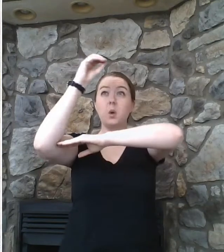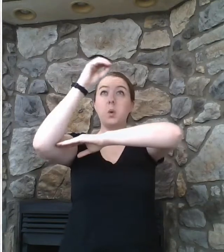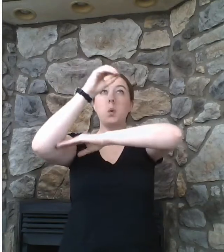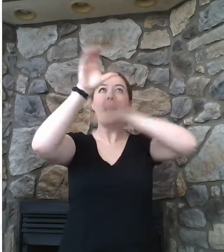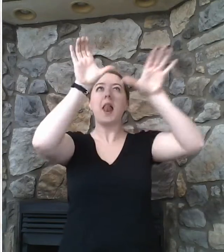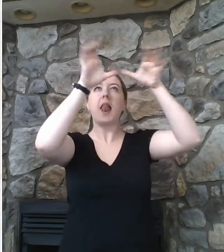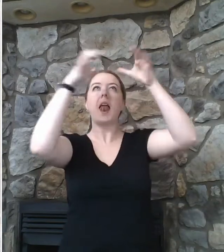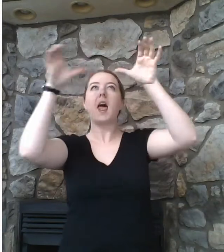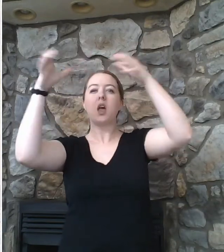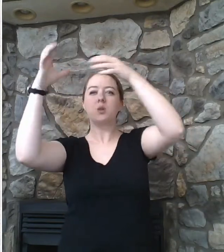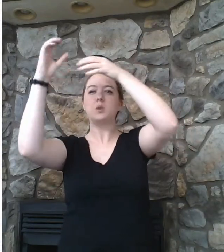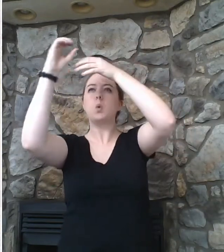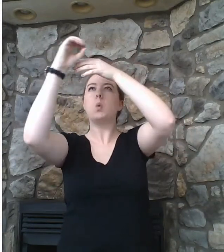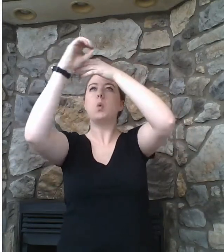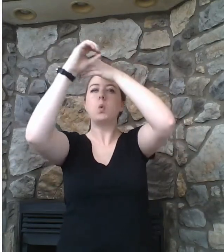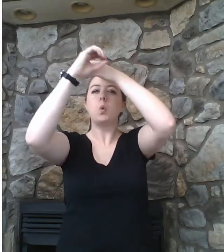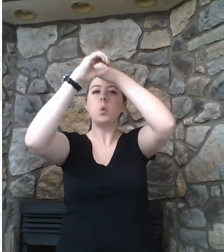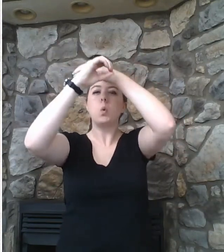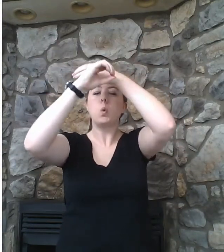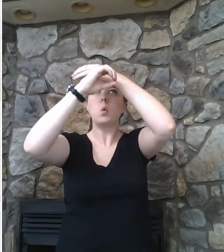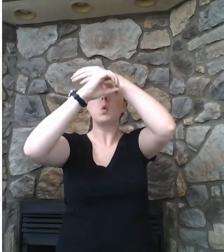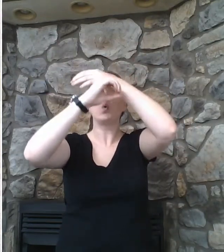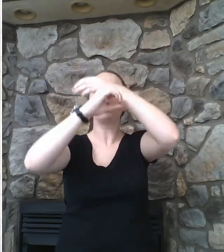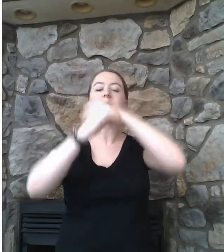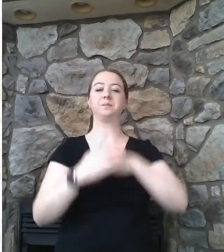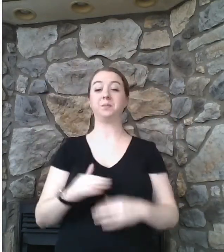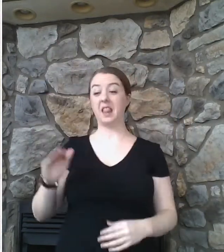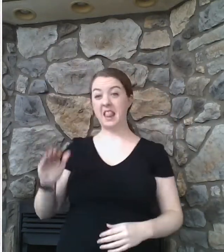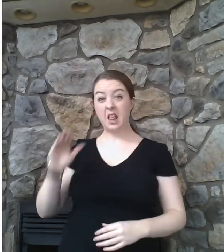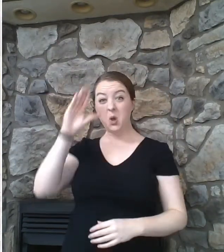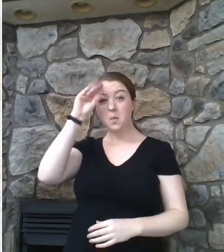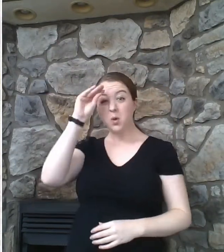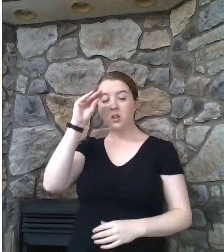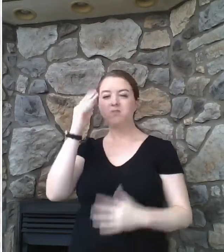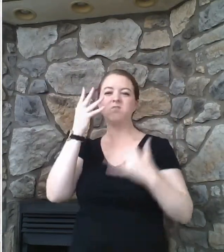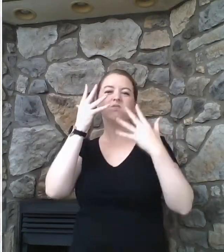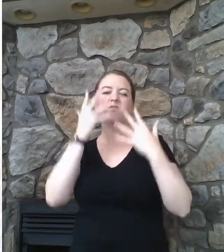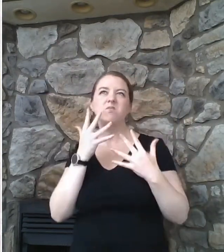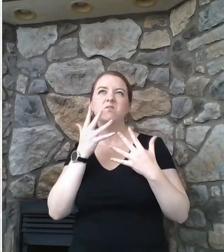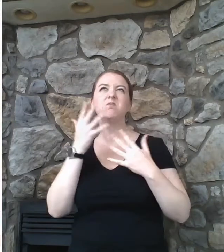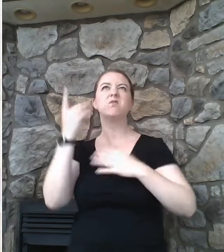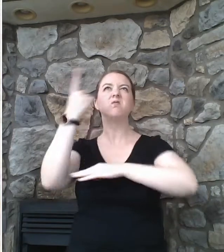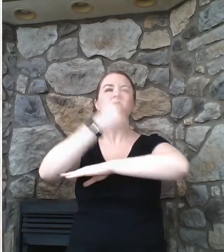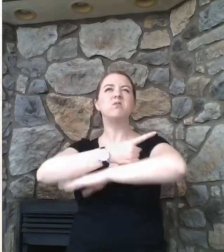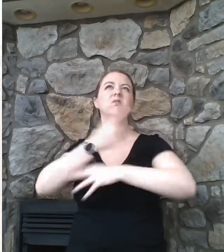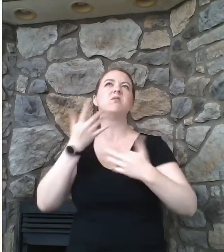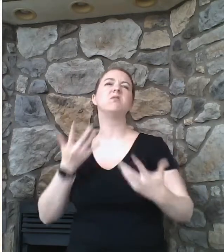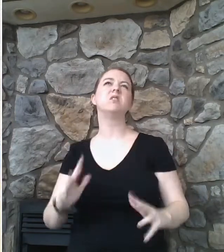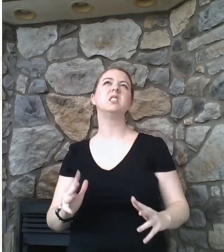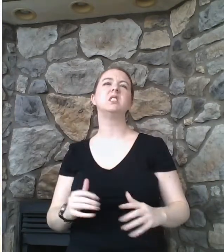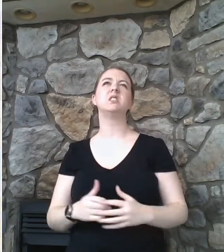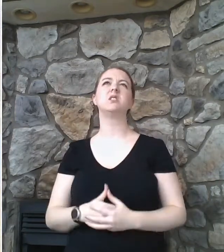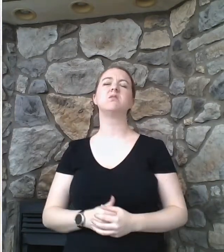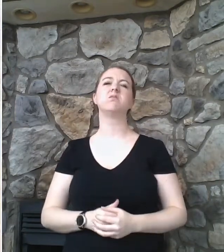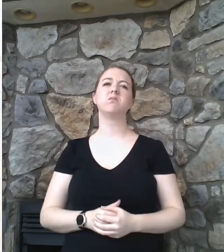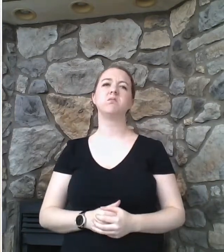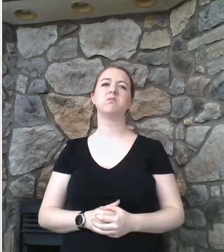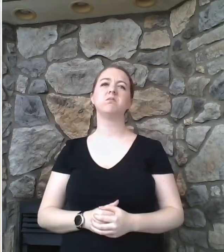the long glowing clouds. The little boy was sorry to see the day end.